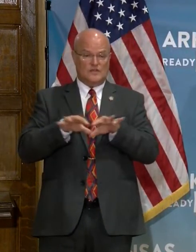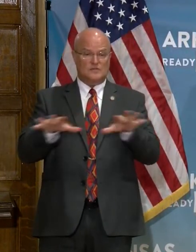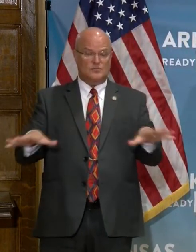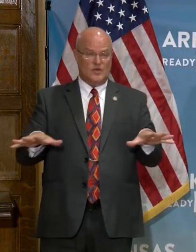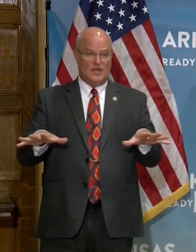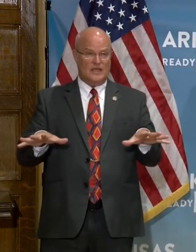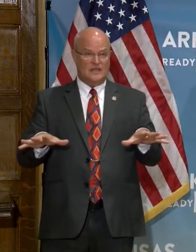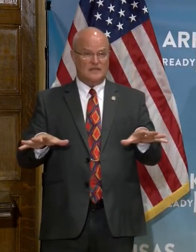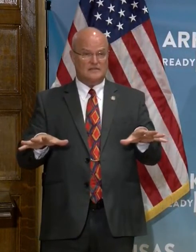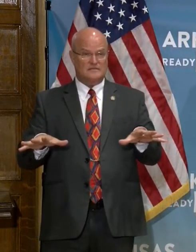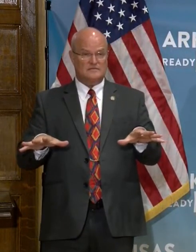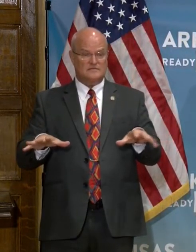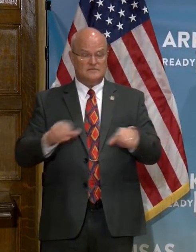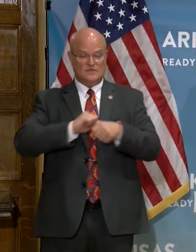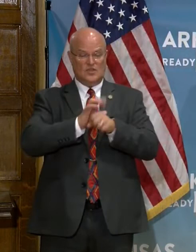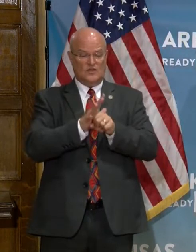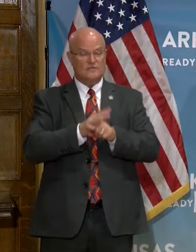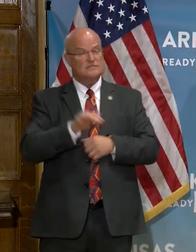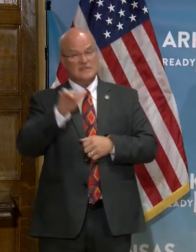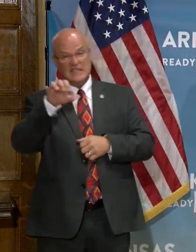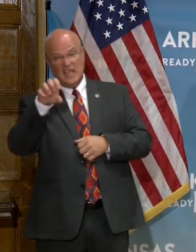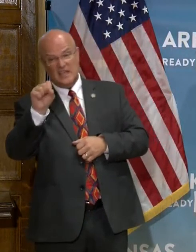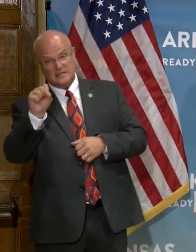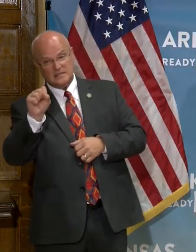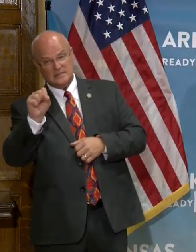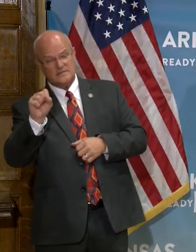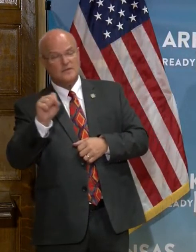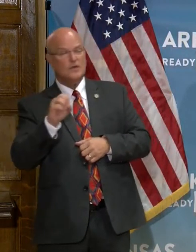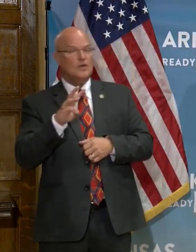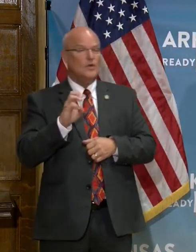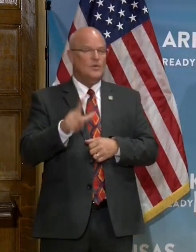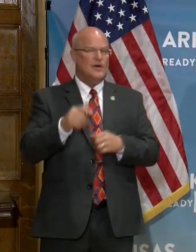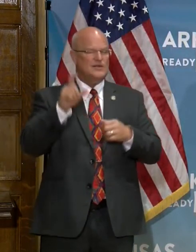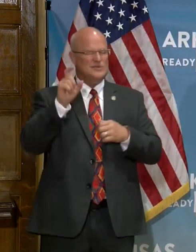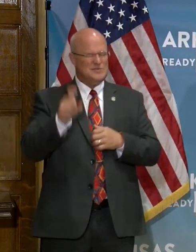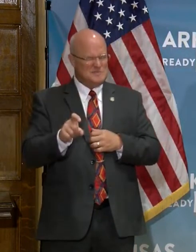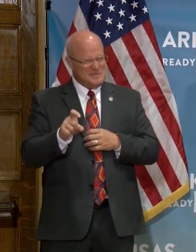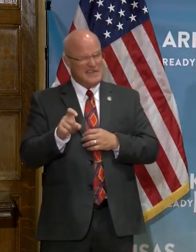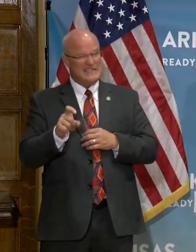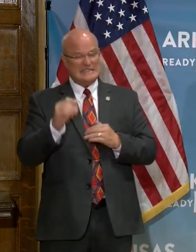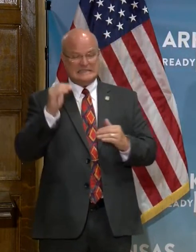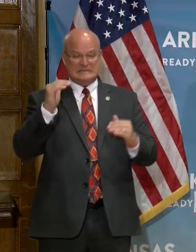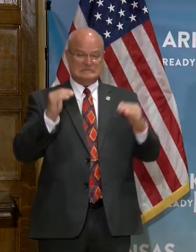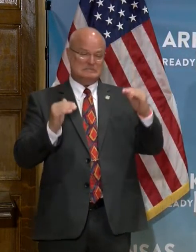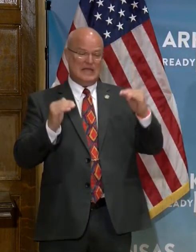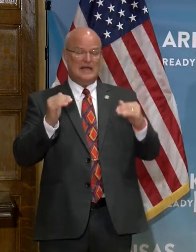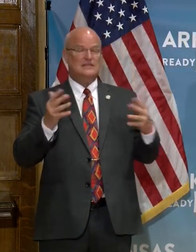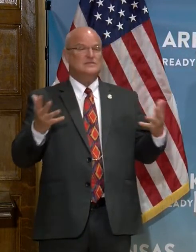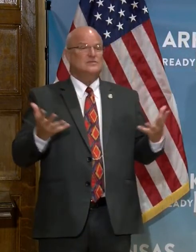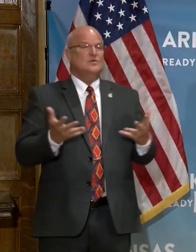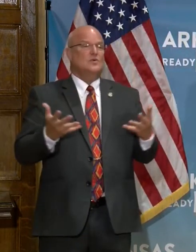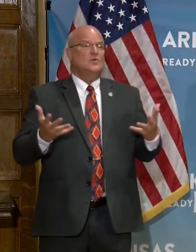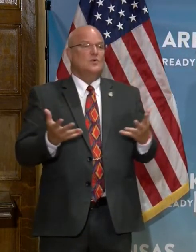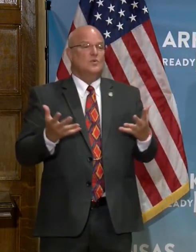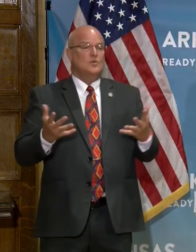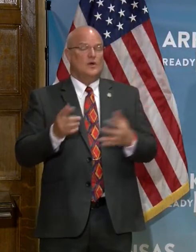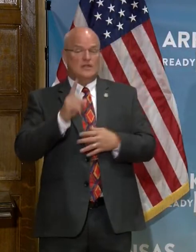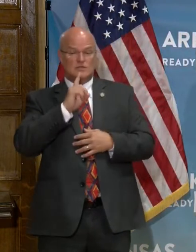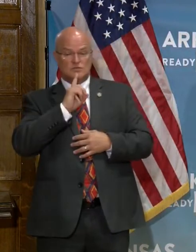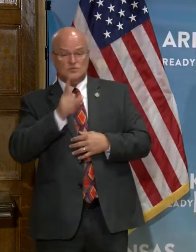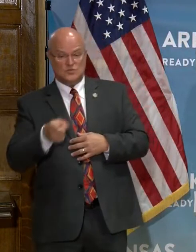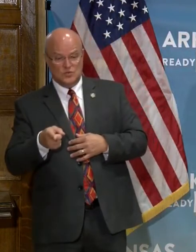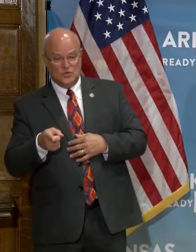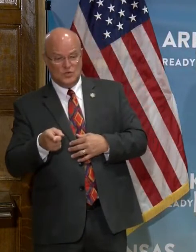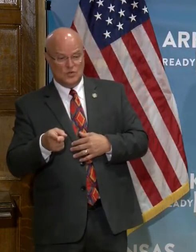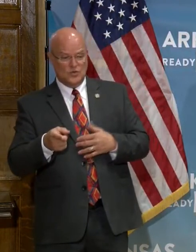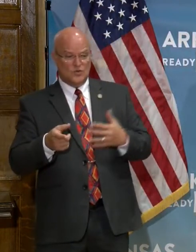of the contagion? And the answer is yes. Well, you have to balance what is true with